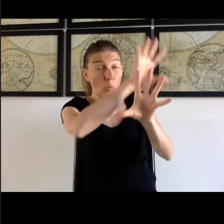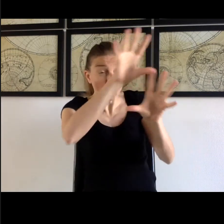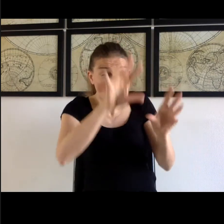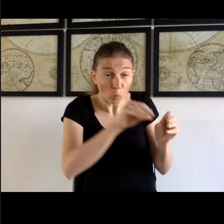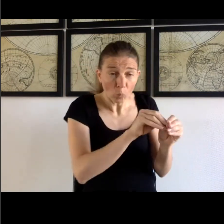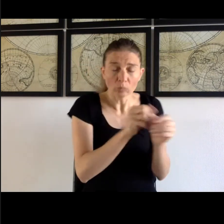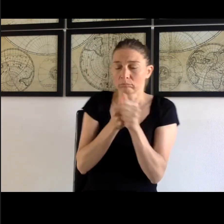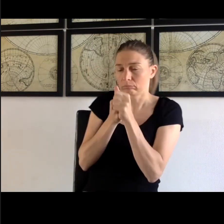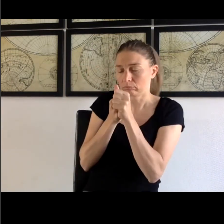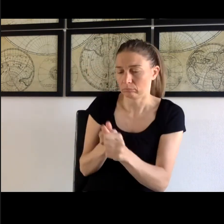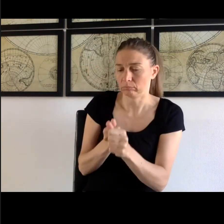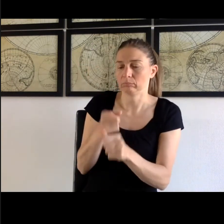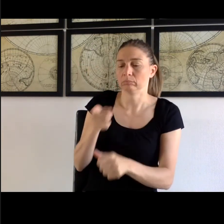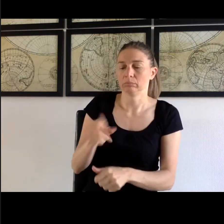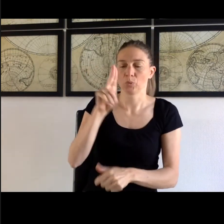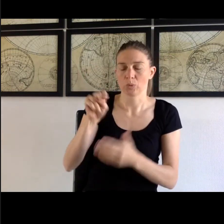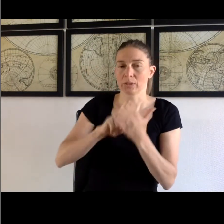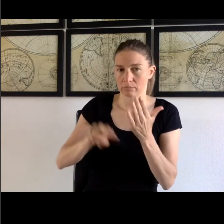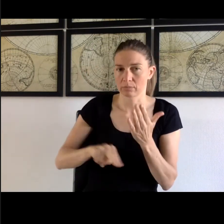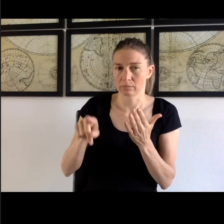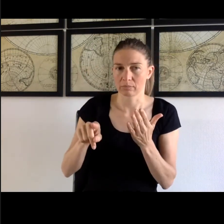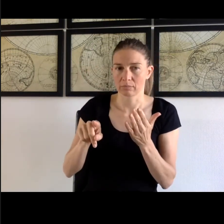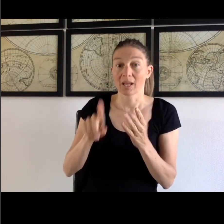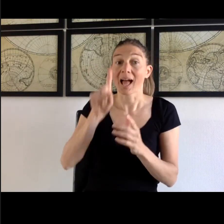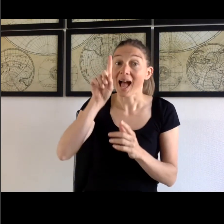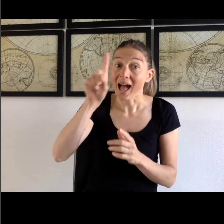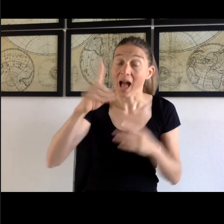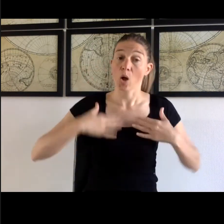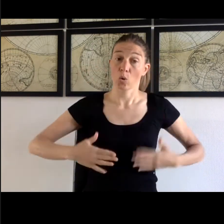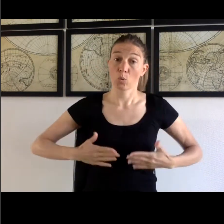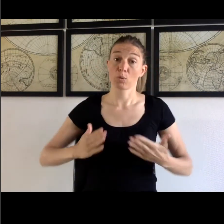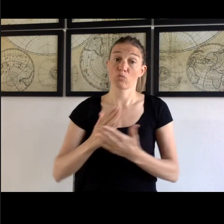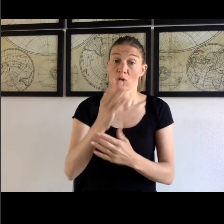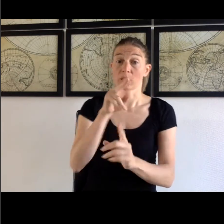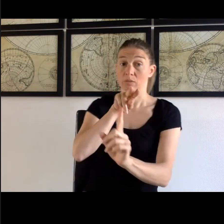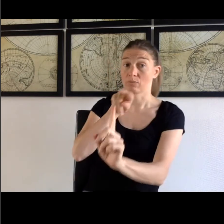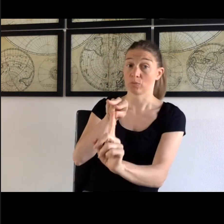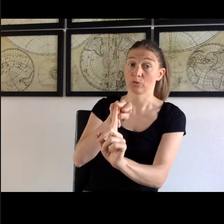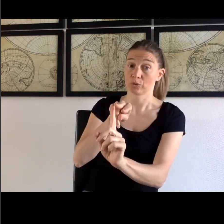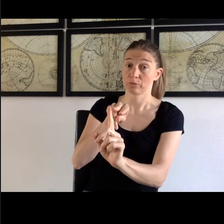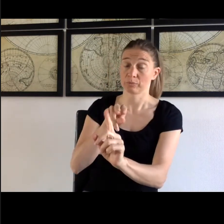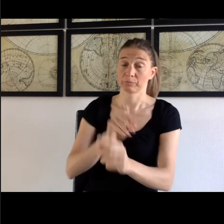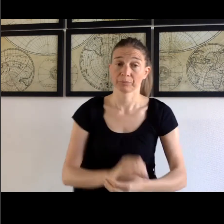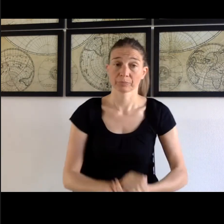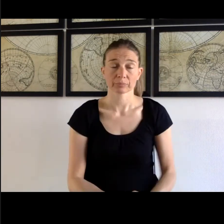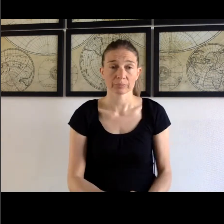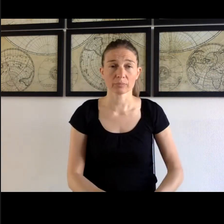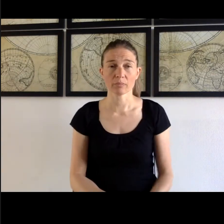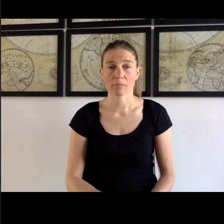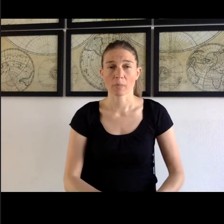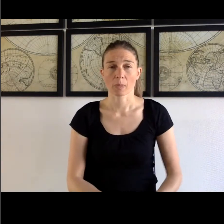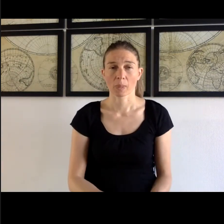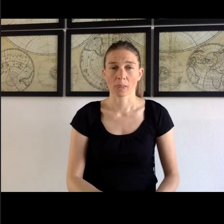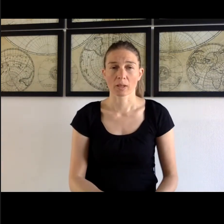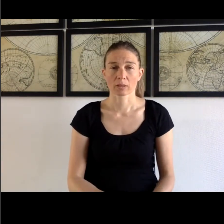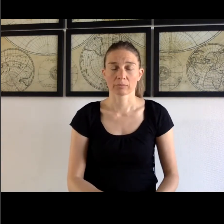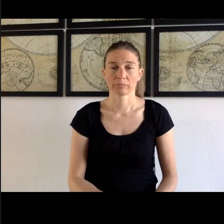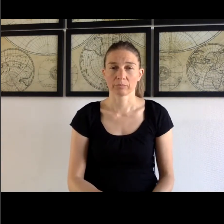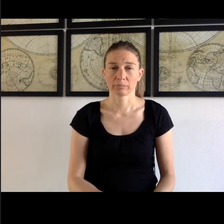ensure gratuity, and also that needs to be focused on the person. But again, the process